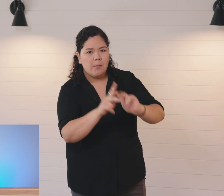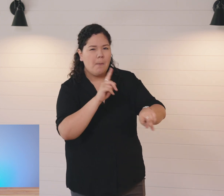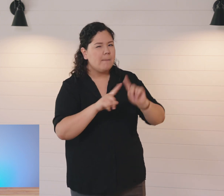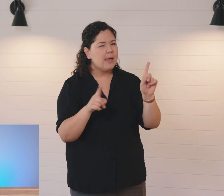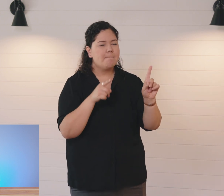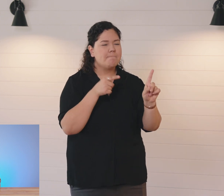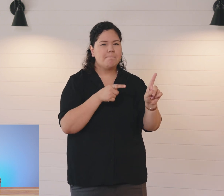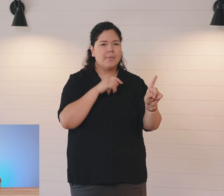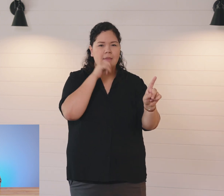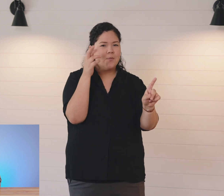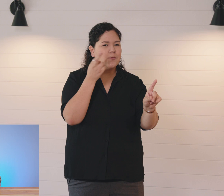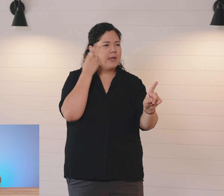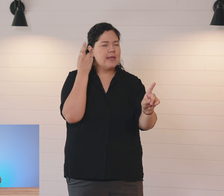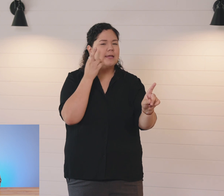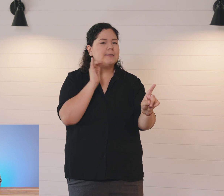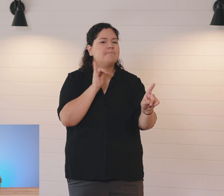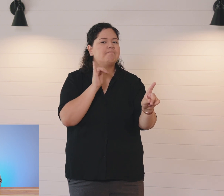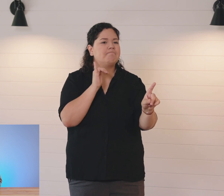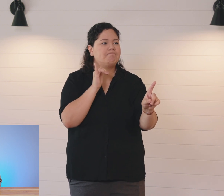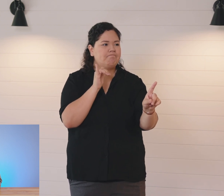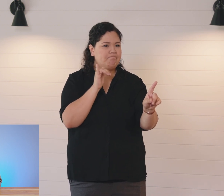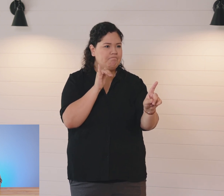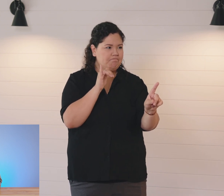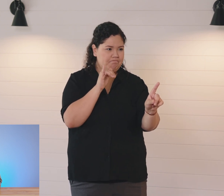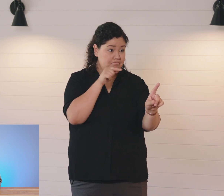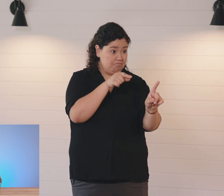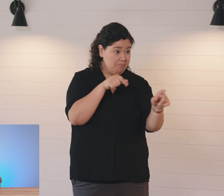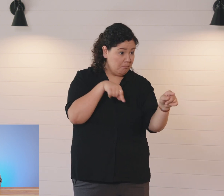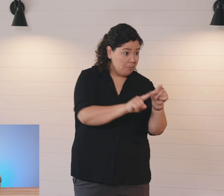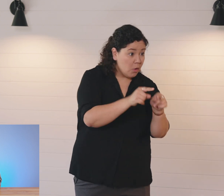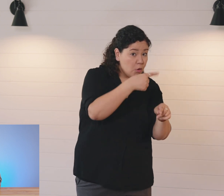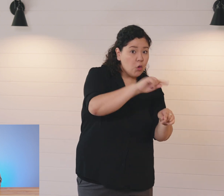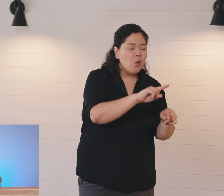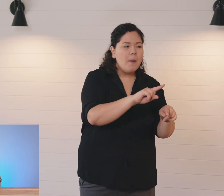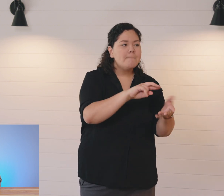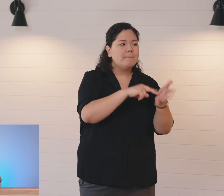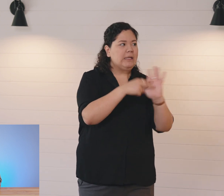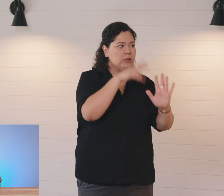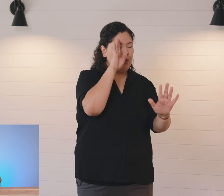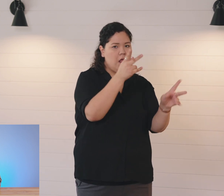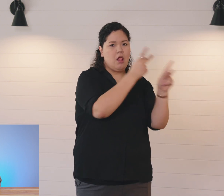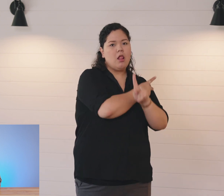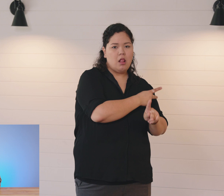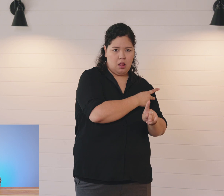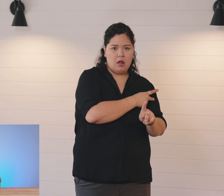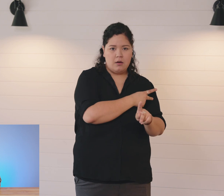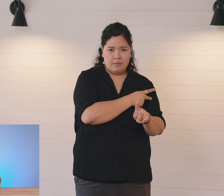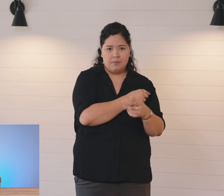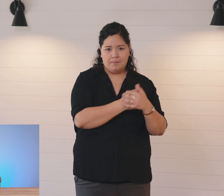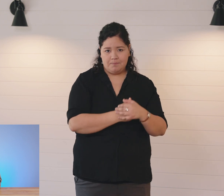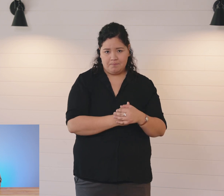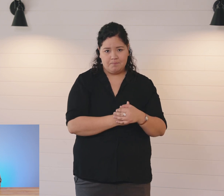And Haman doesn't realize from whom he's calling down the thunder. He doesn't realize the power of the